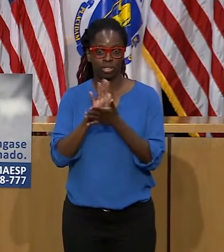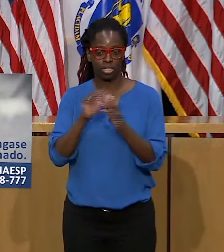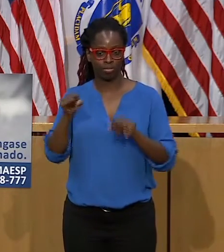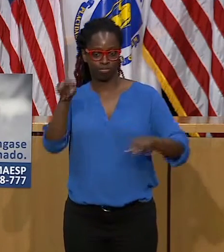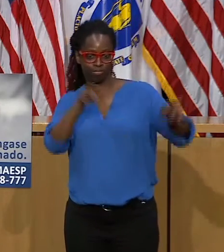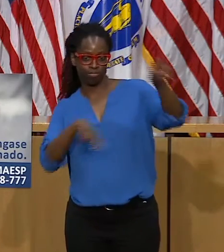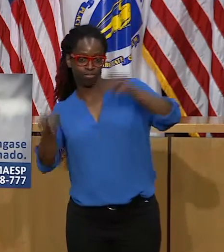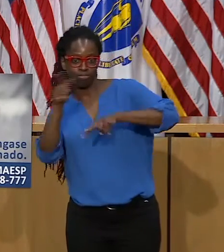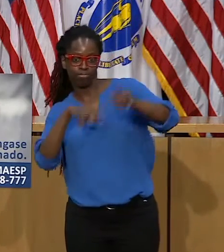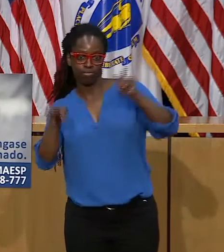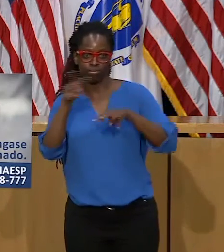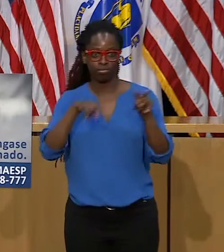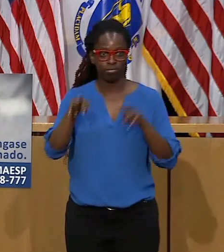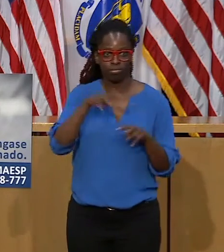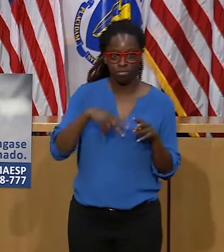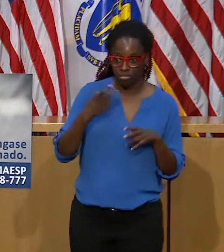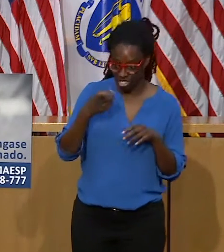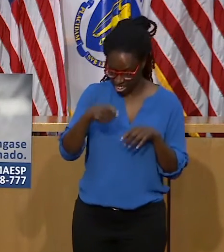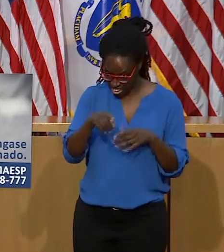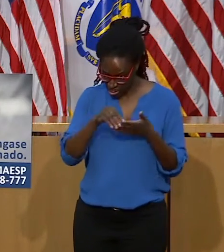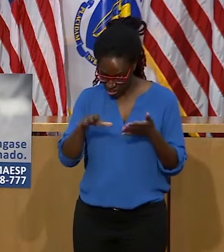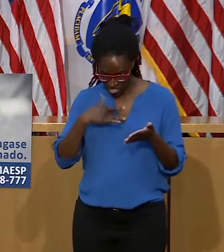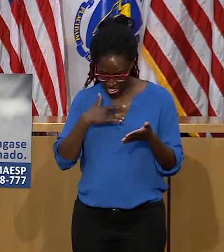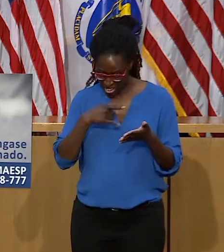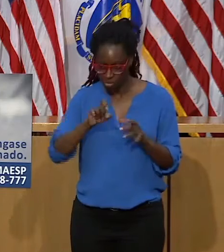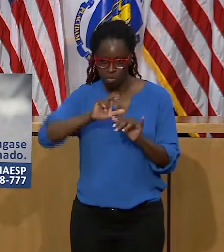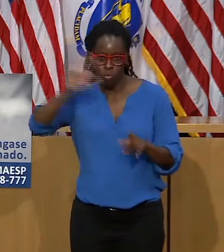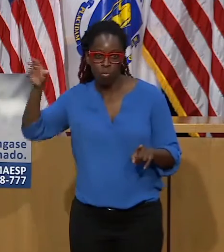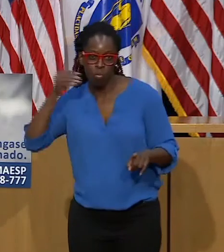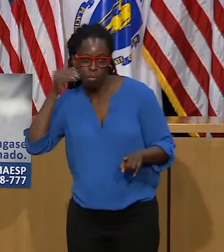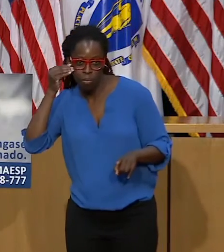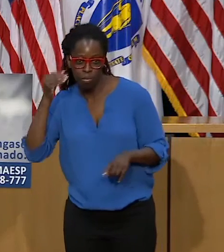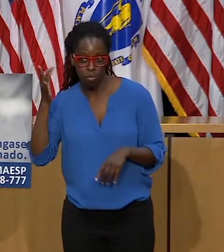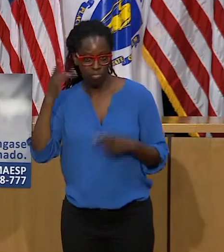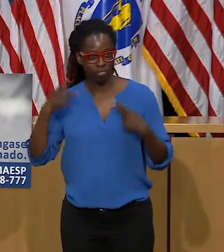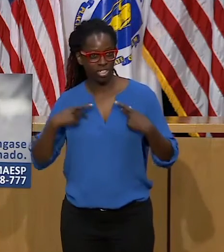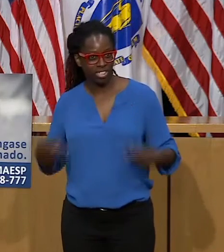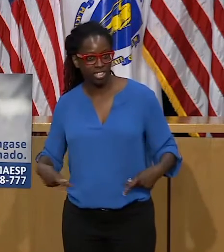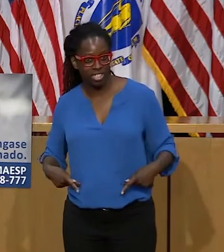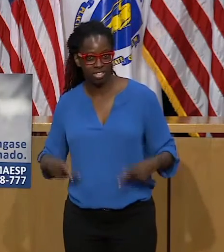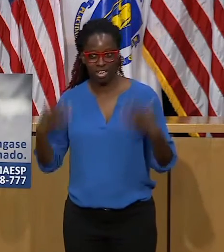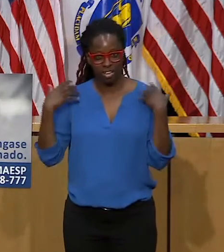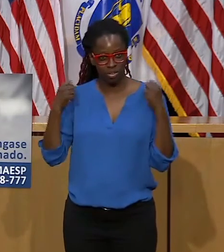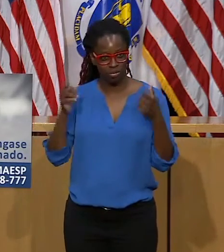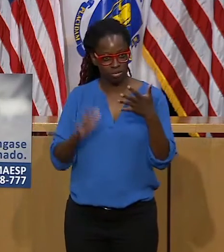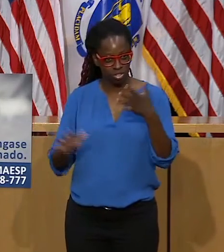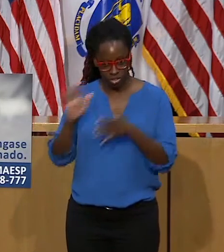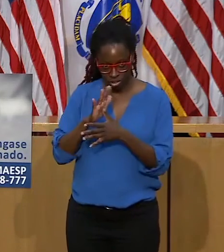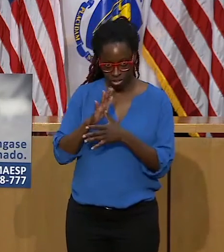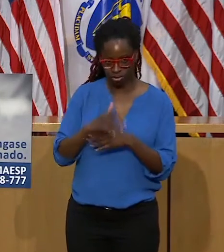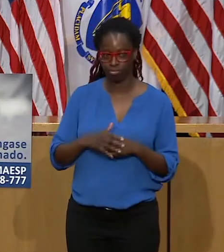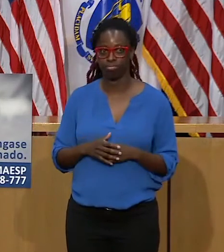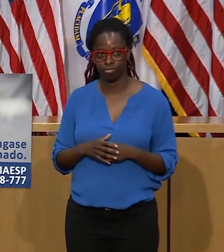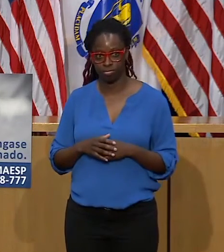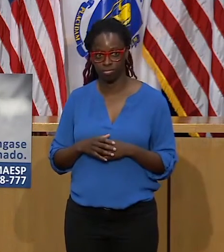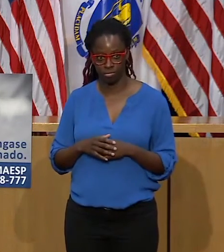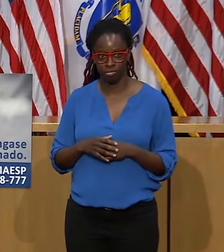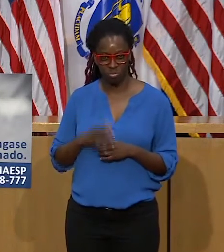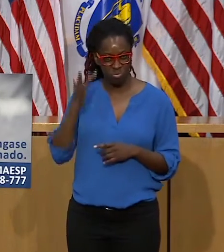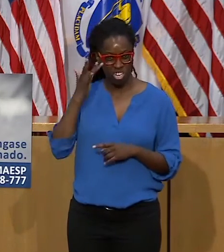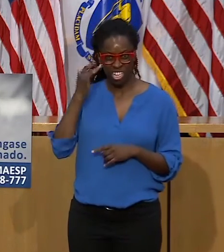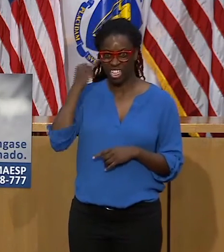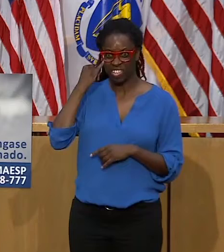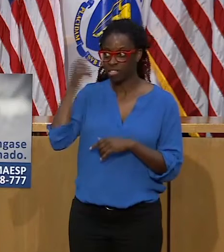their physical health can be put at risk by school closures. All of these challenges are especially acute for students with special